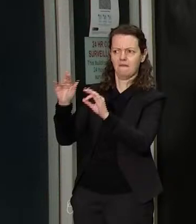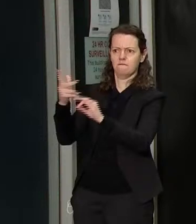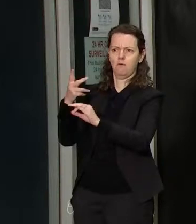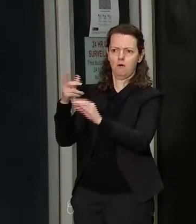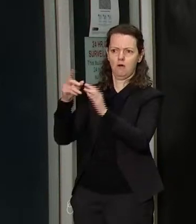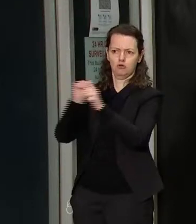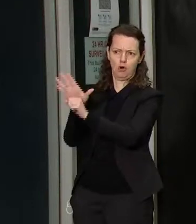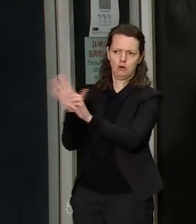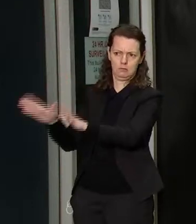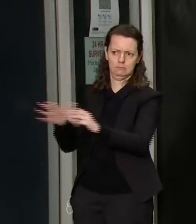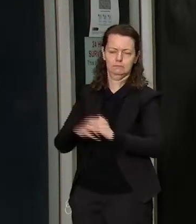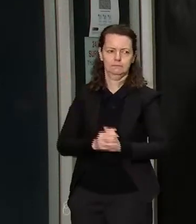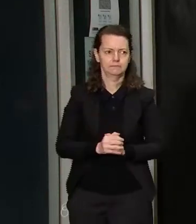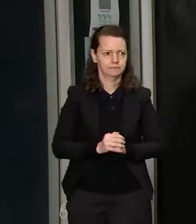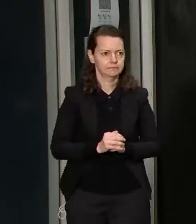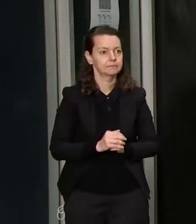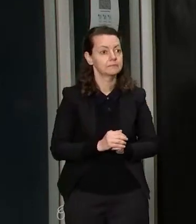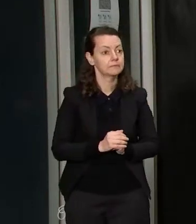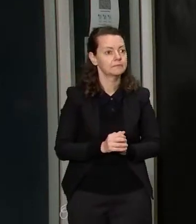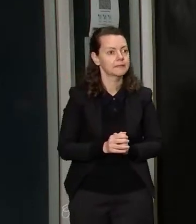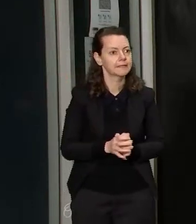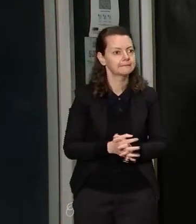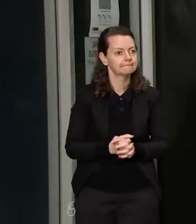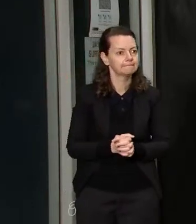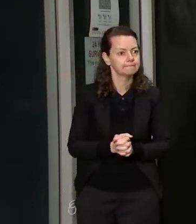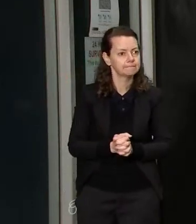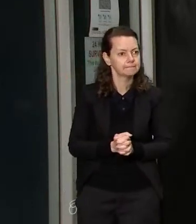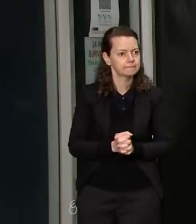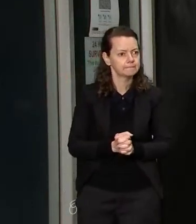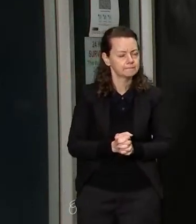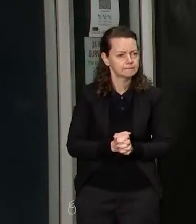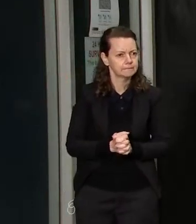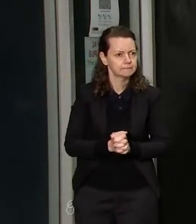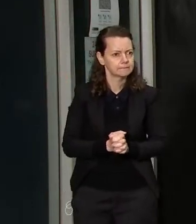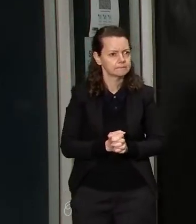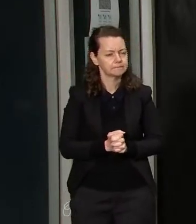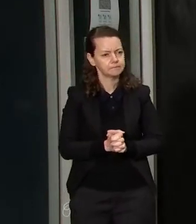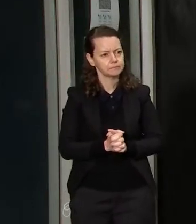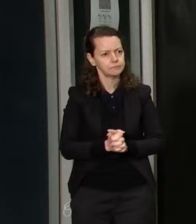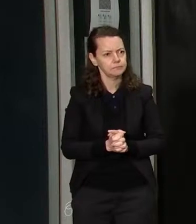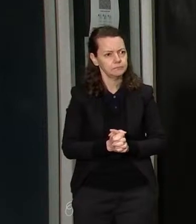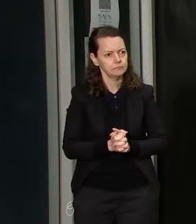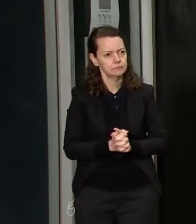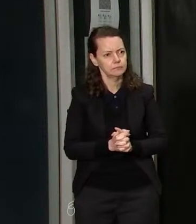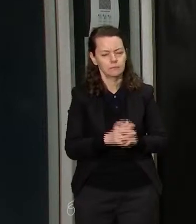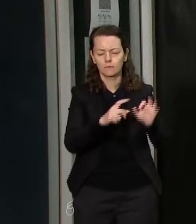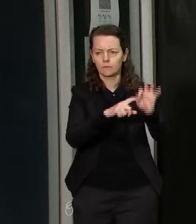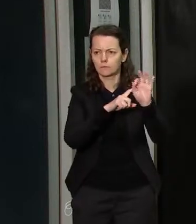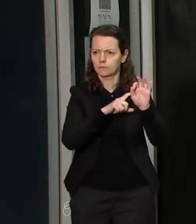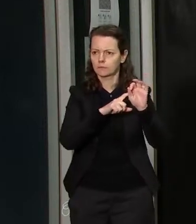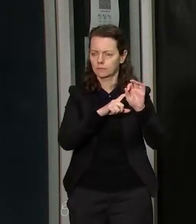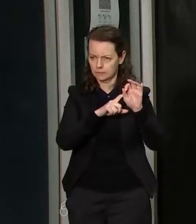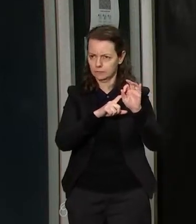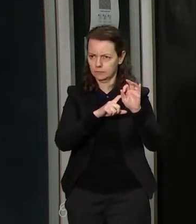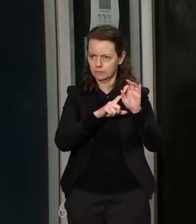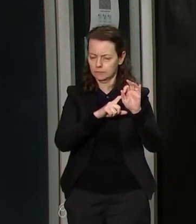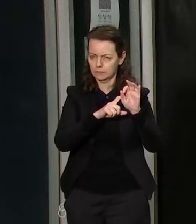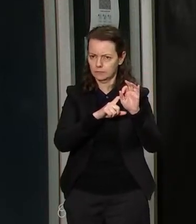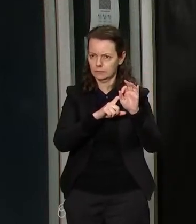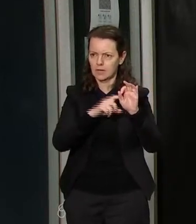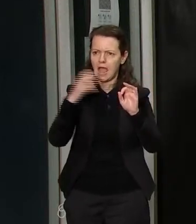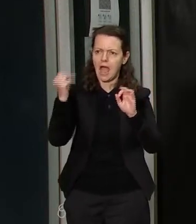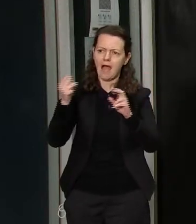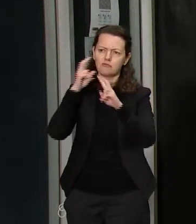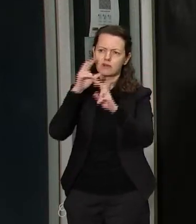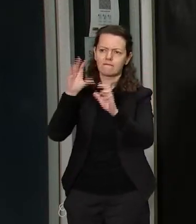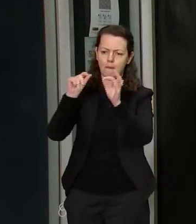federal. Can I just ask something else about the pathway? I realise this is a bit blue sky thinking, but Brendan Crabb, I think the government respects the Burnet Institute.